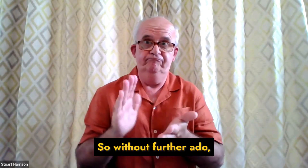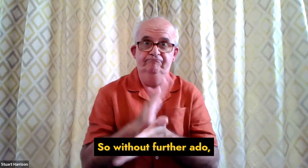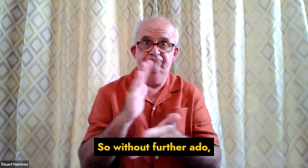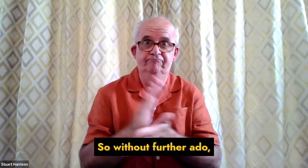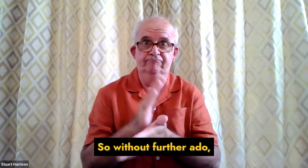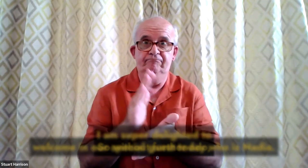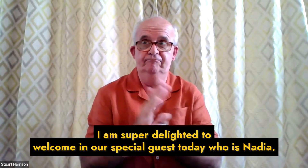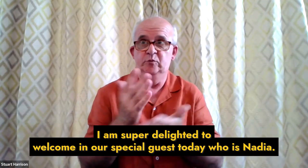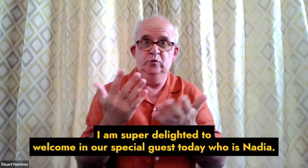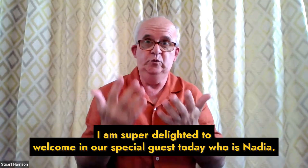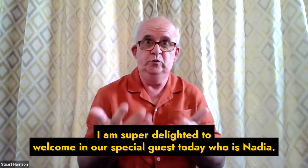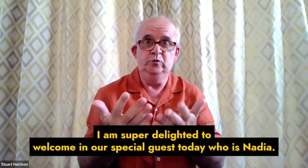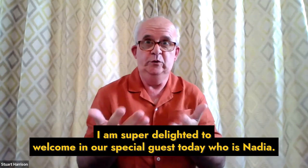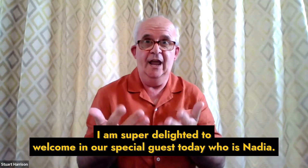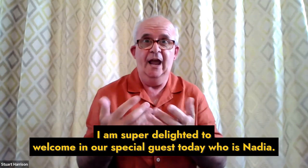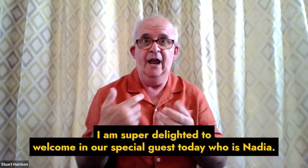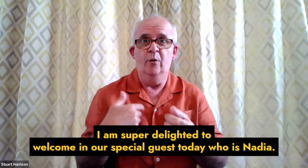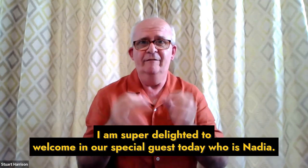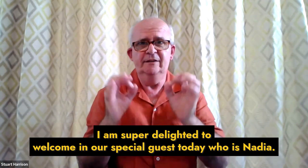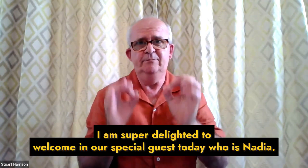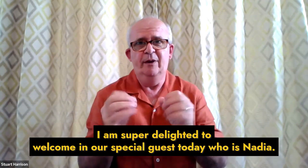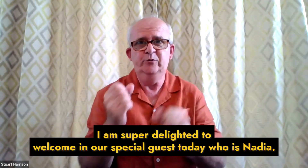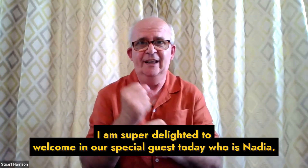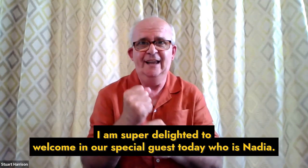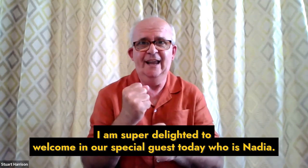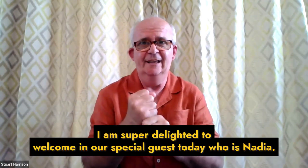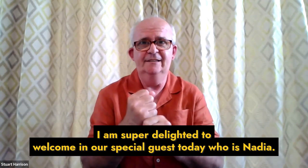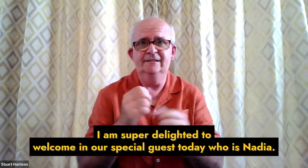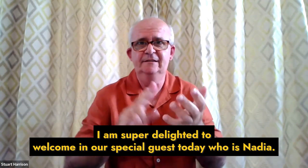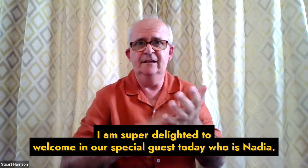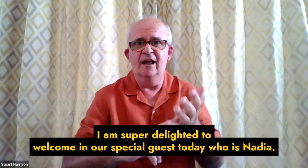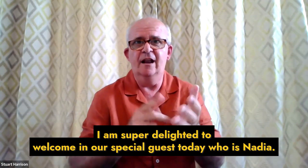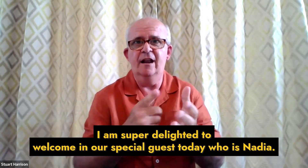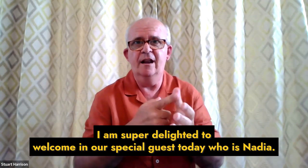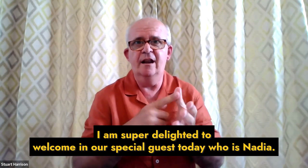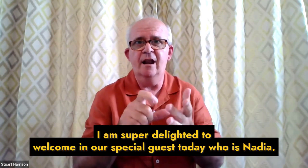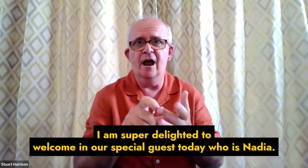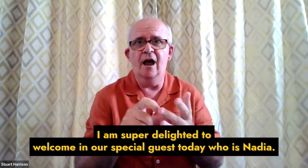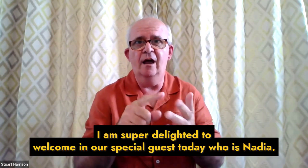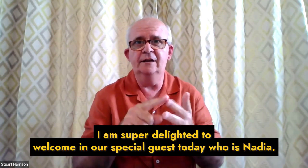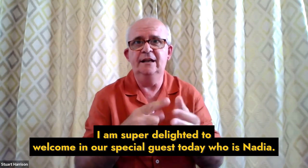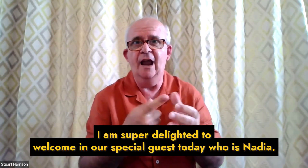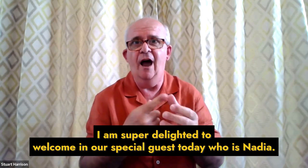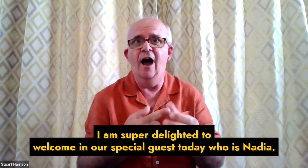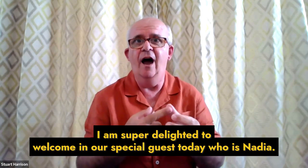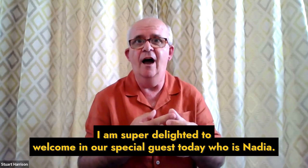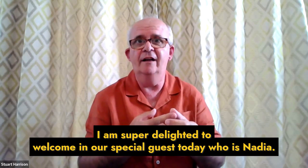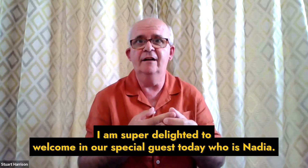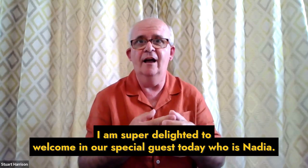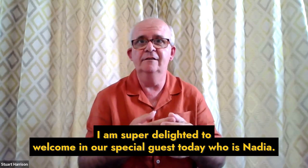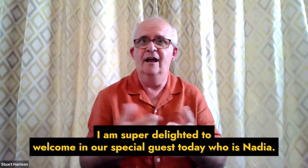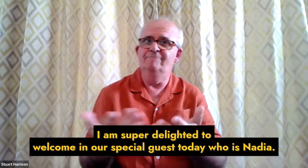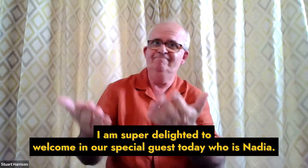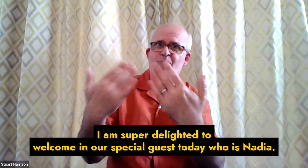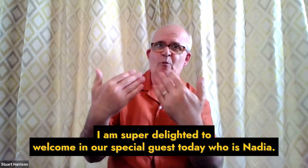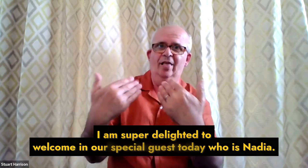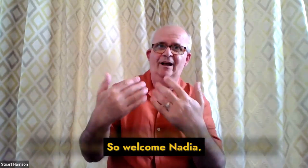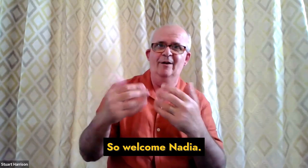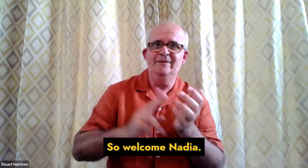So without further ado, I am super delighted to welcome in our special guest today, who is